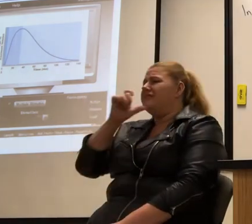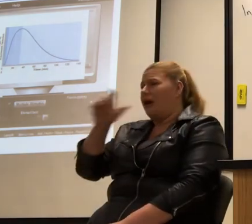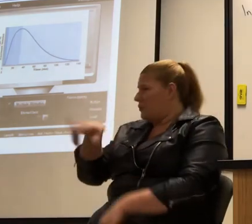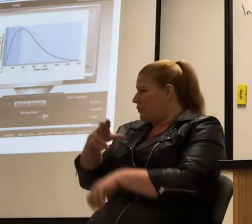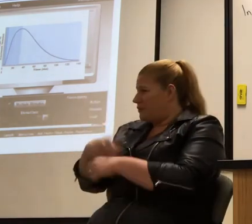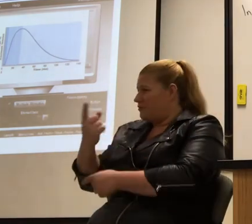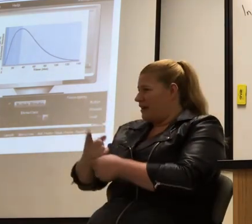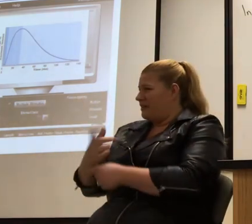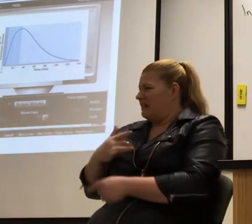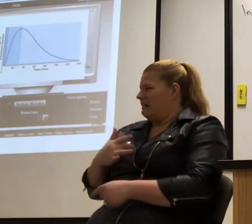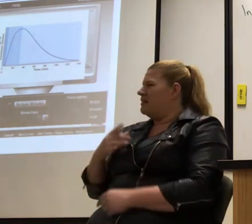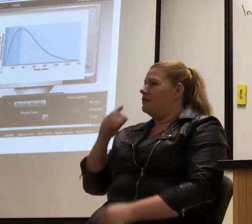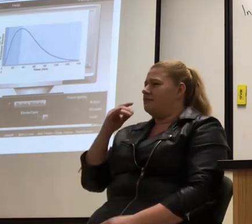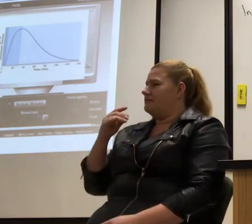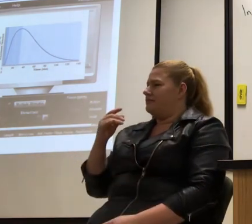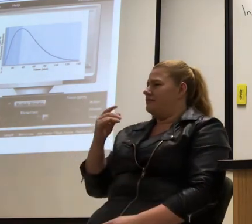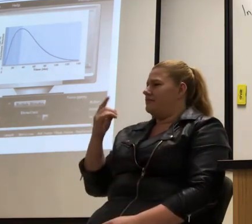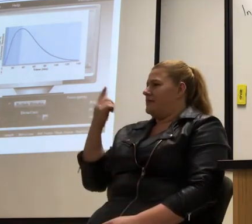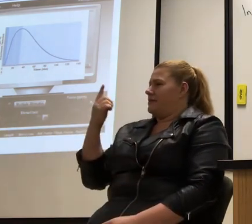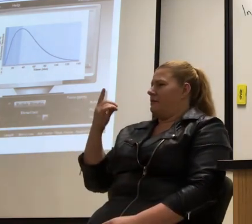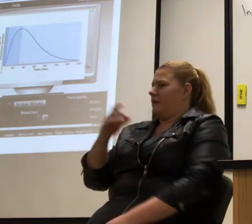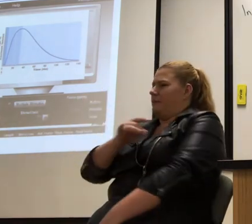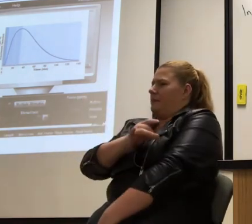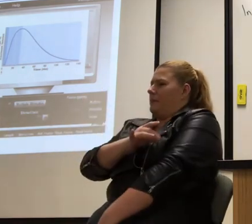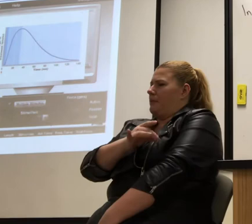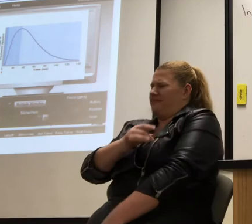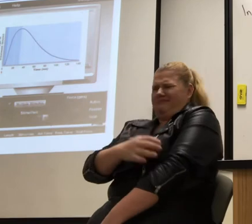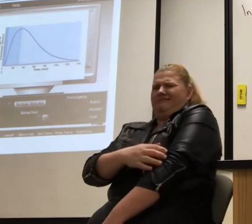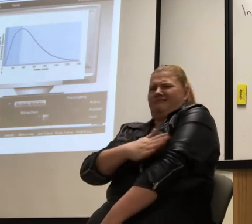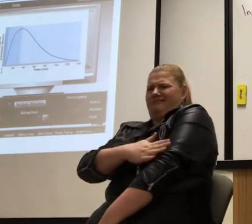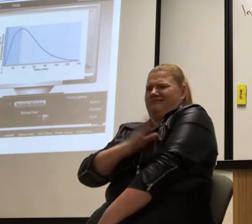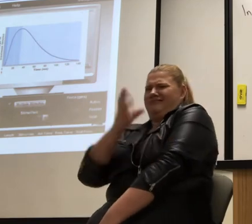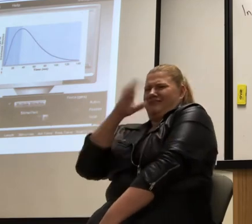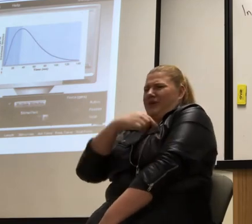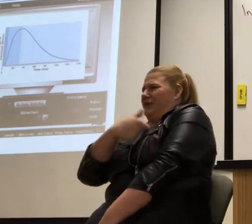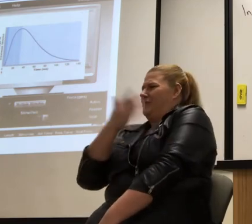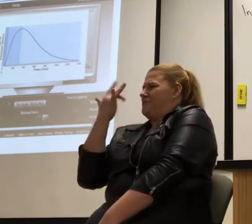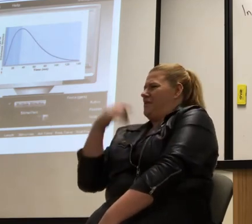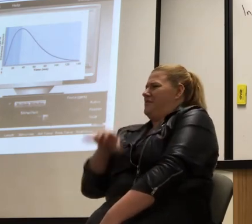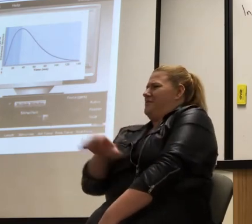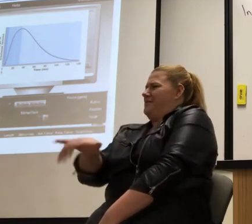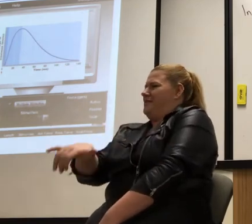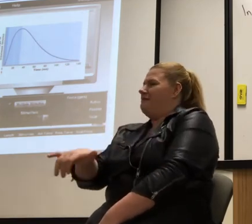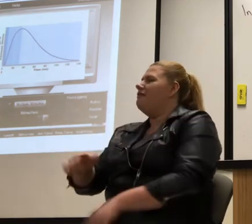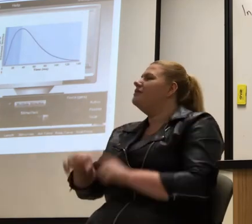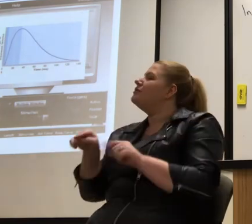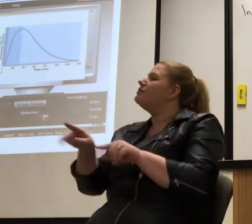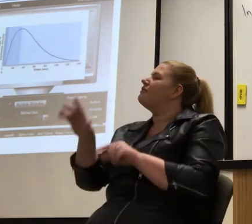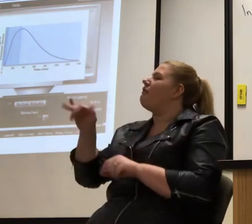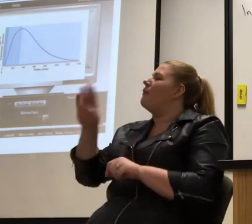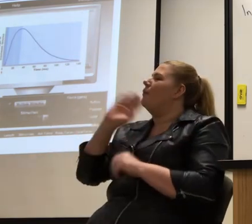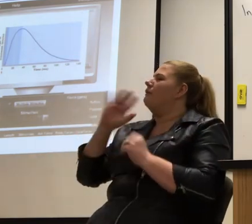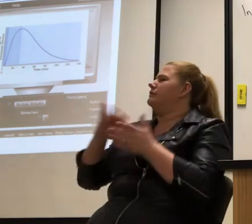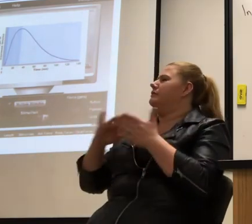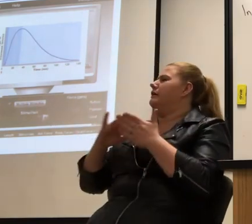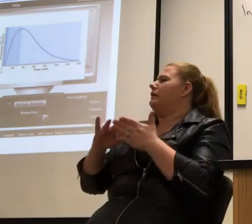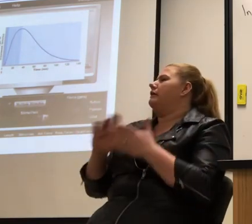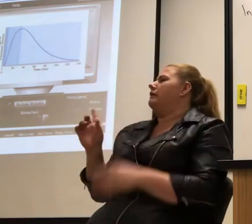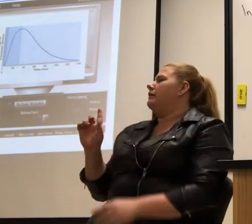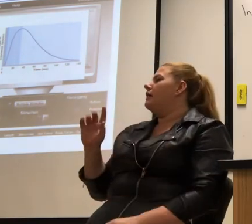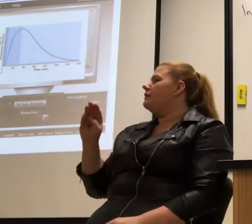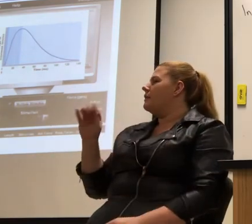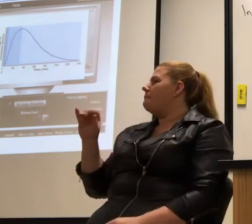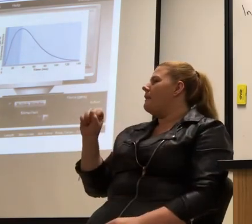wrong. This is not how muscles work. But in the lab, it's how we study it. Because what a muscle twitch is, a muscle twitch is